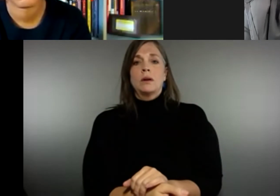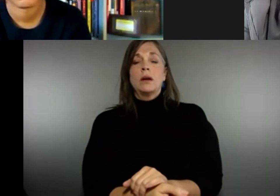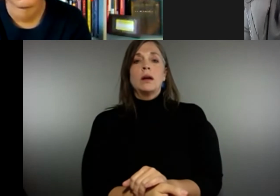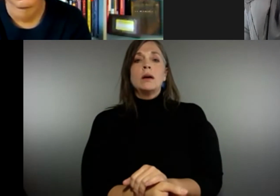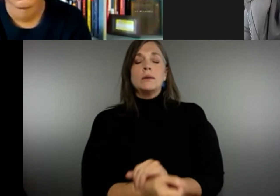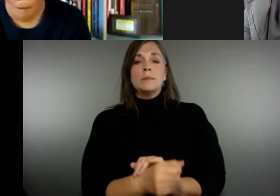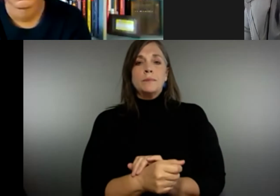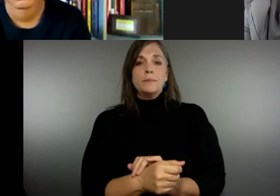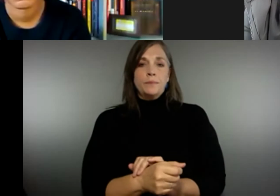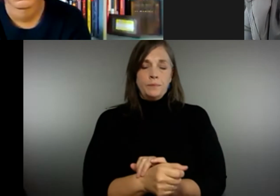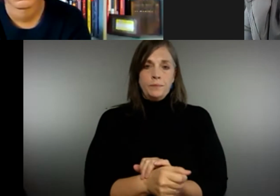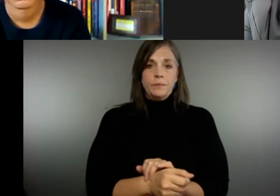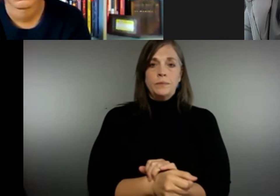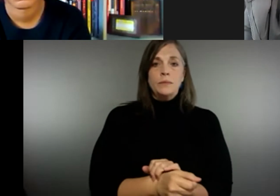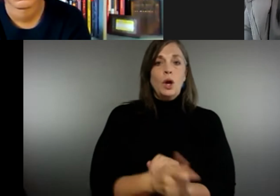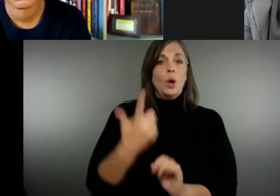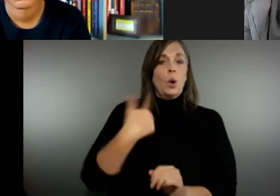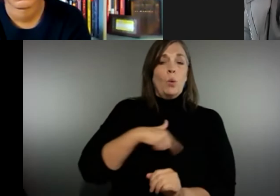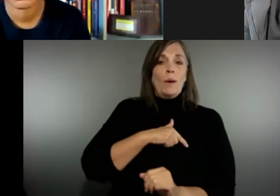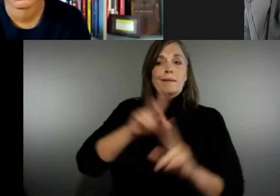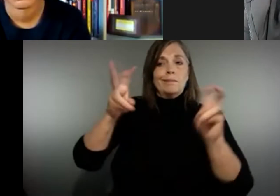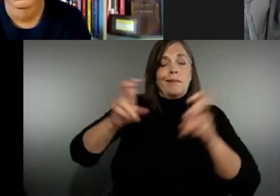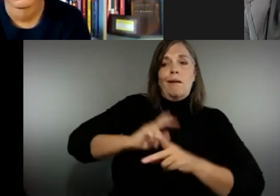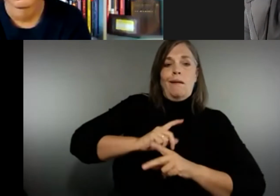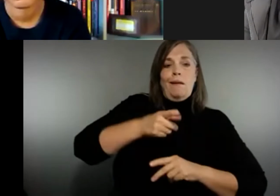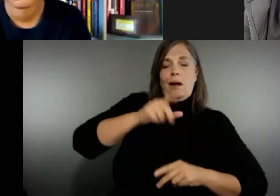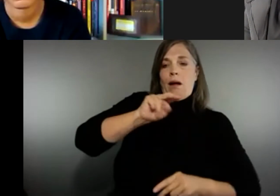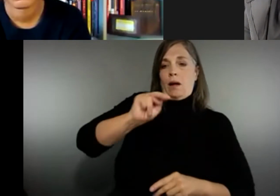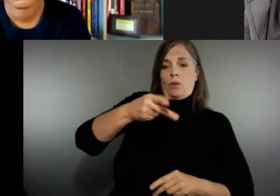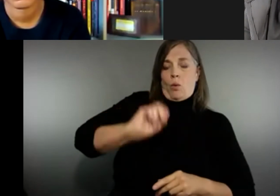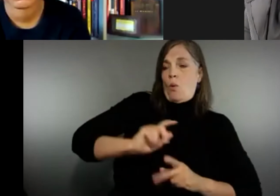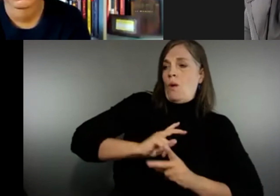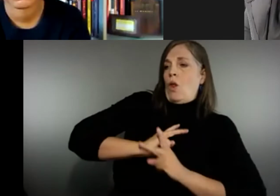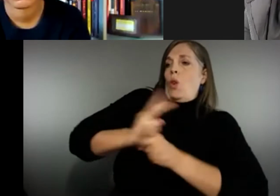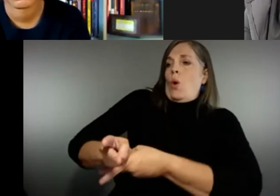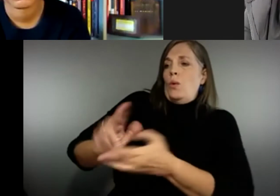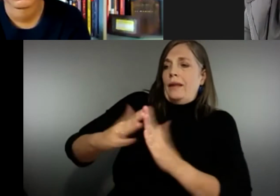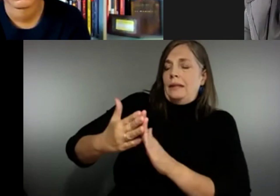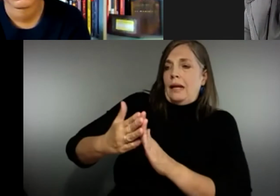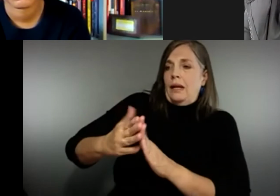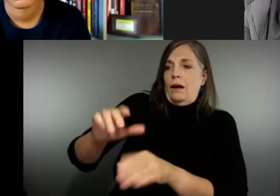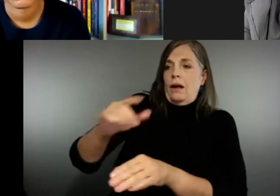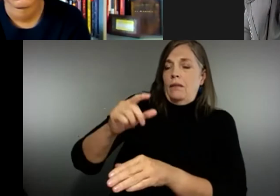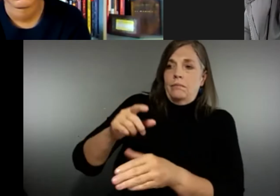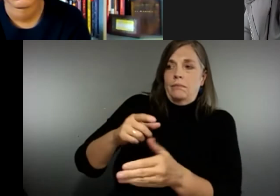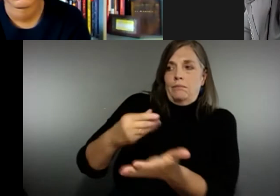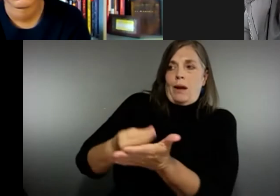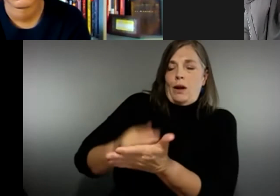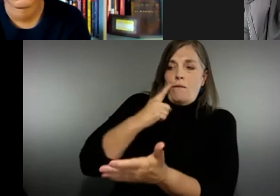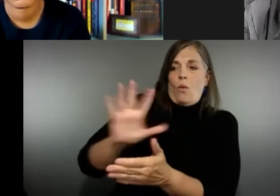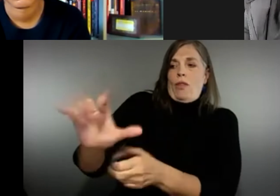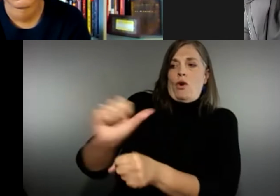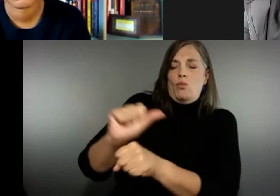for work that the city is asking them to do and so that is one of the things that um i would begin to tackle immediately